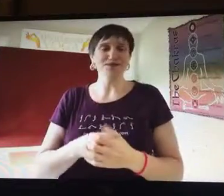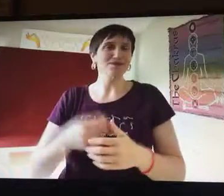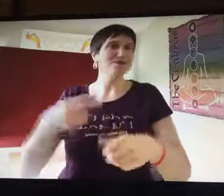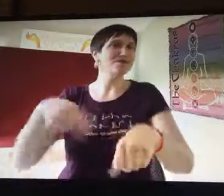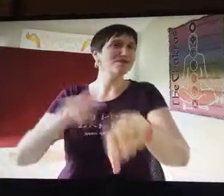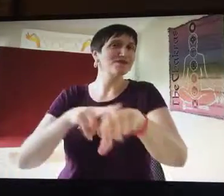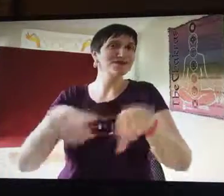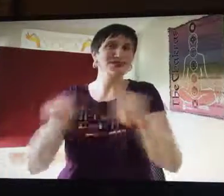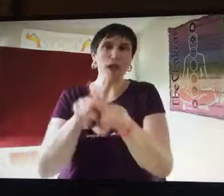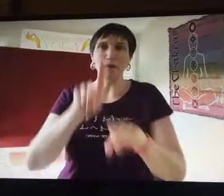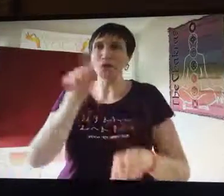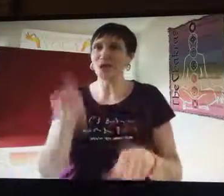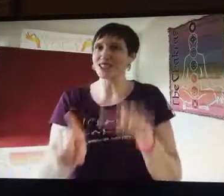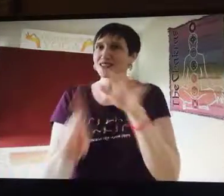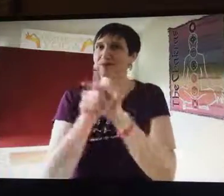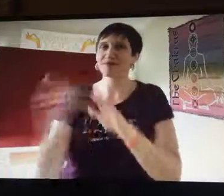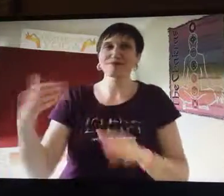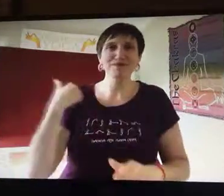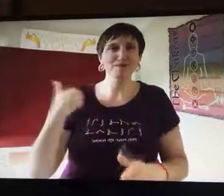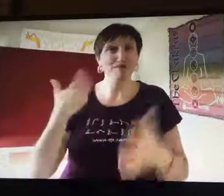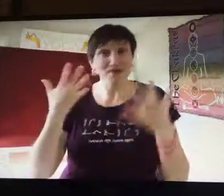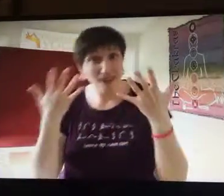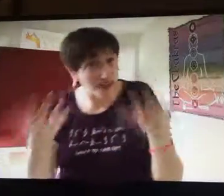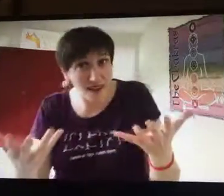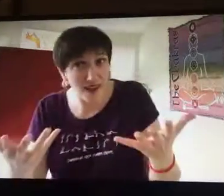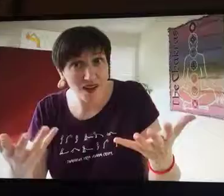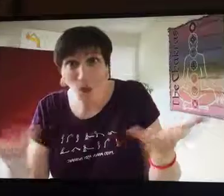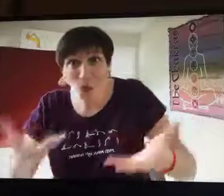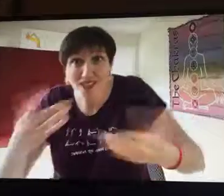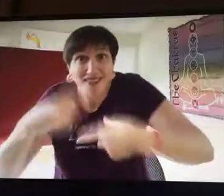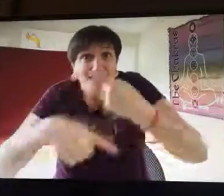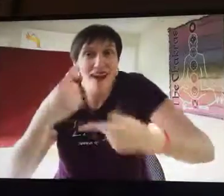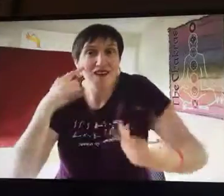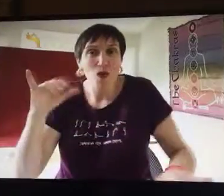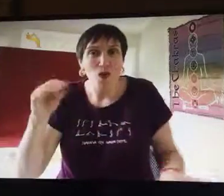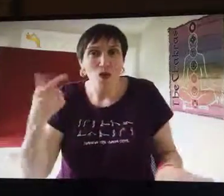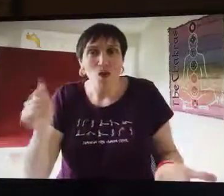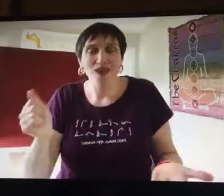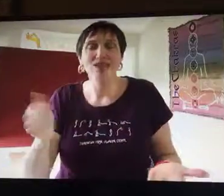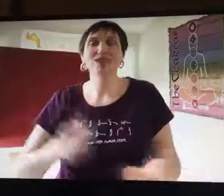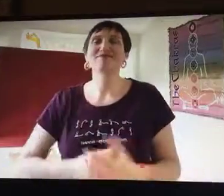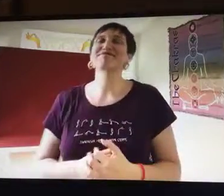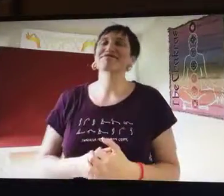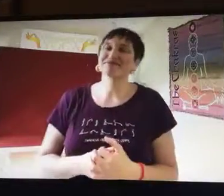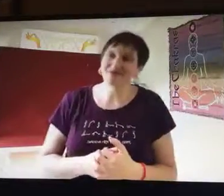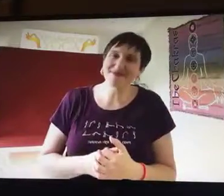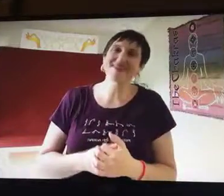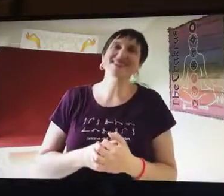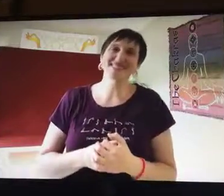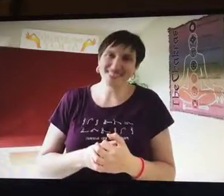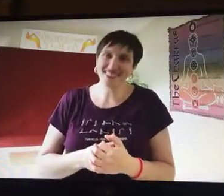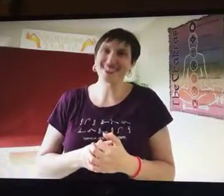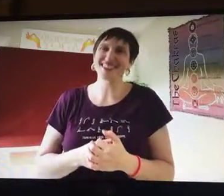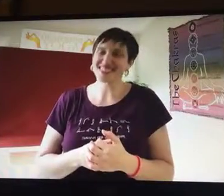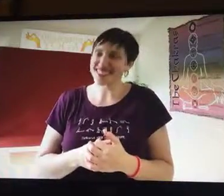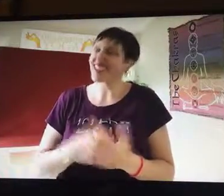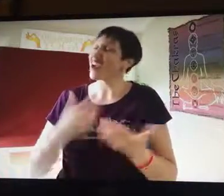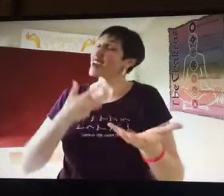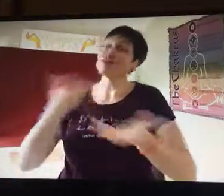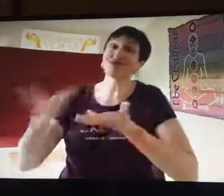yes. And naturally the same question showed up. What's the sign for yoga?